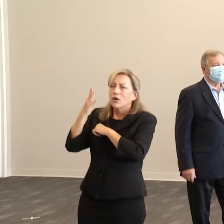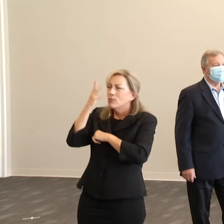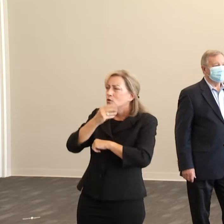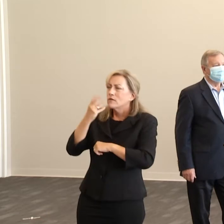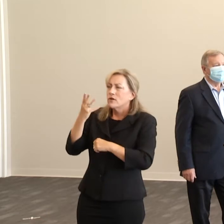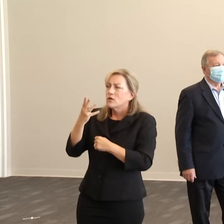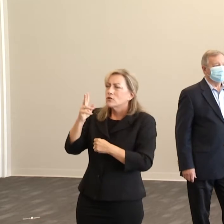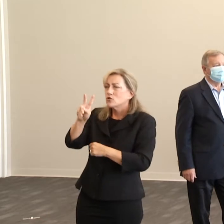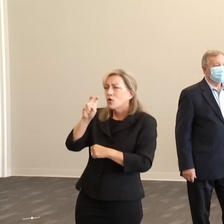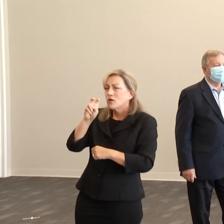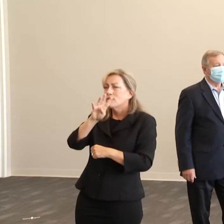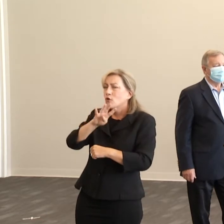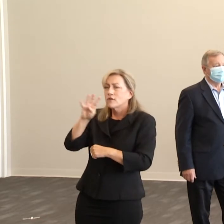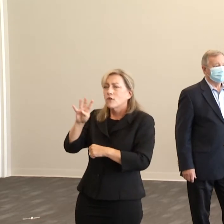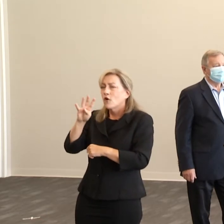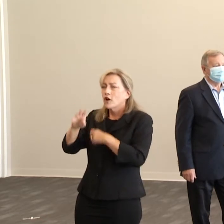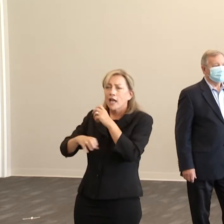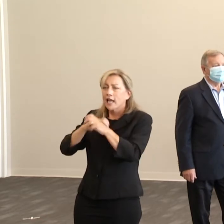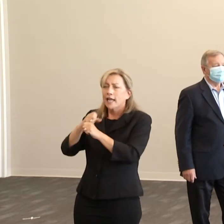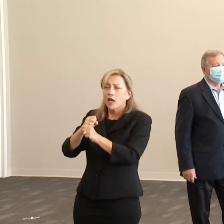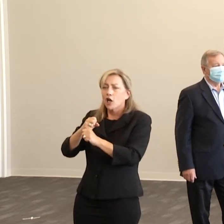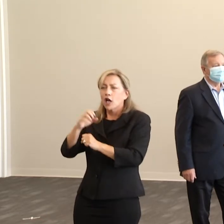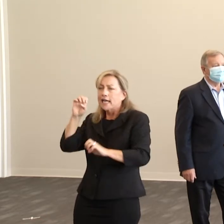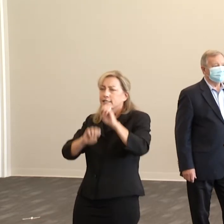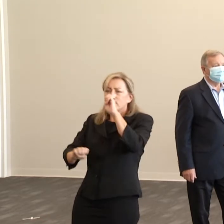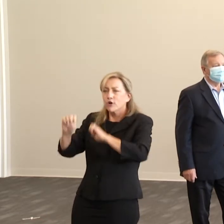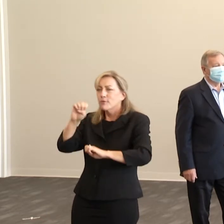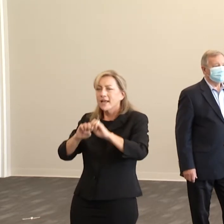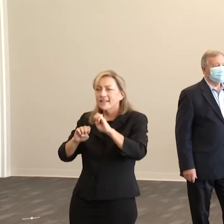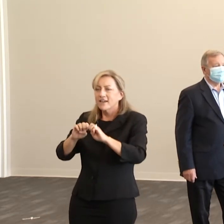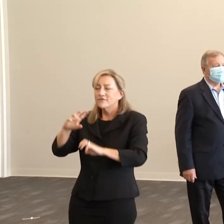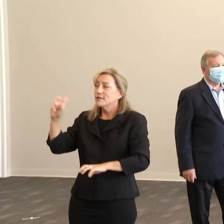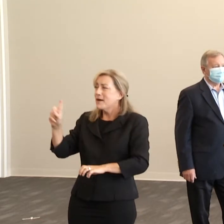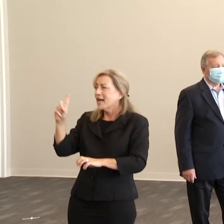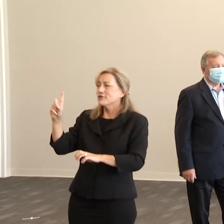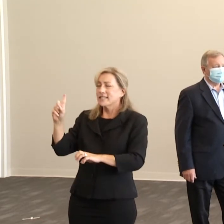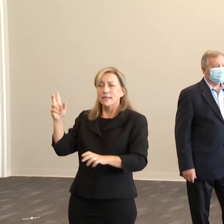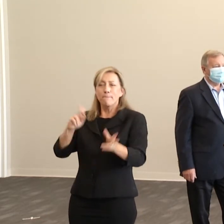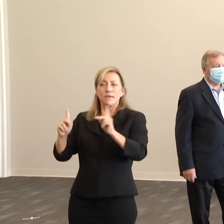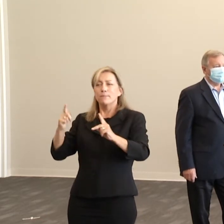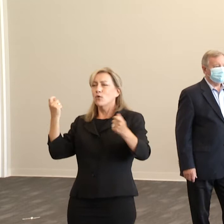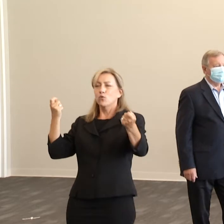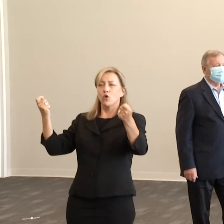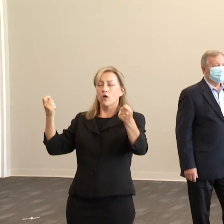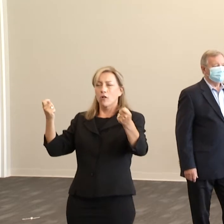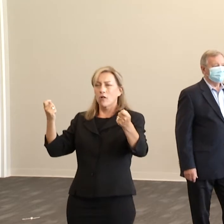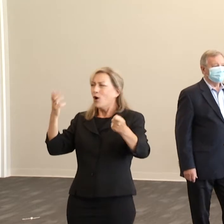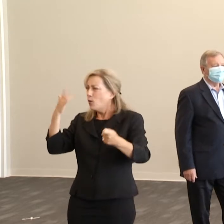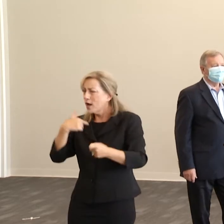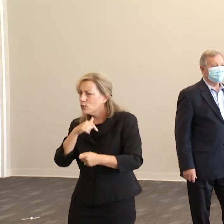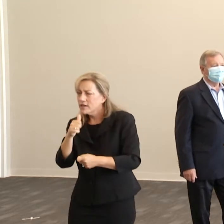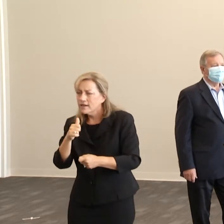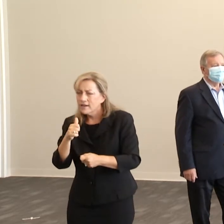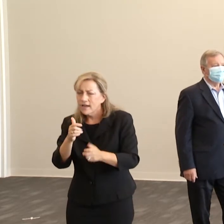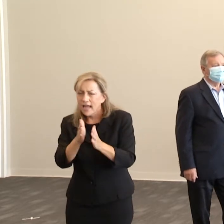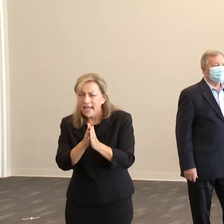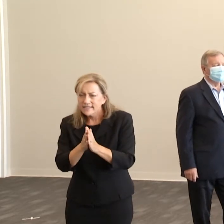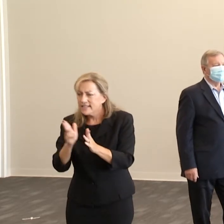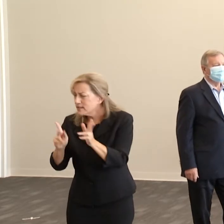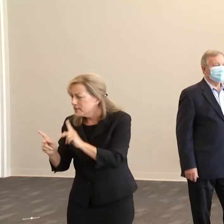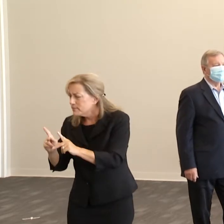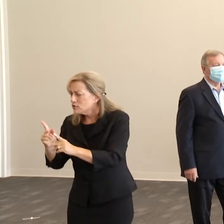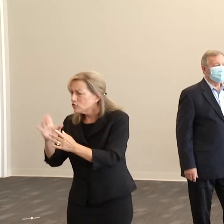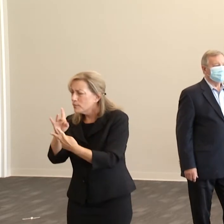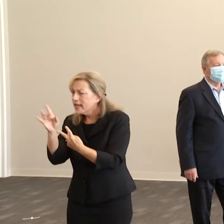244-year-old experiment in democracy that's the bastion of the rule of law around the world, why are we asking our citizens to choose between their health